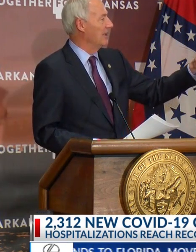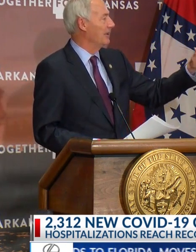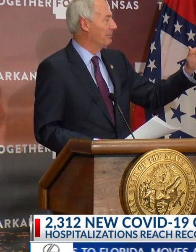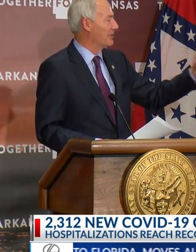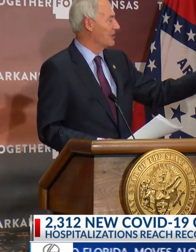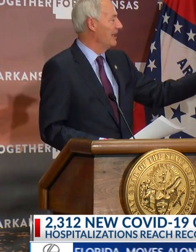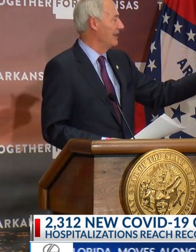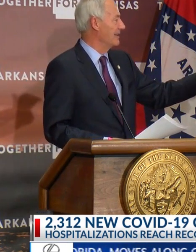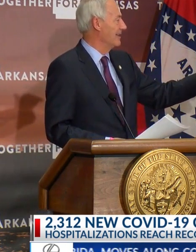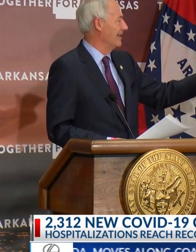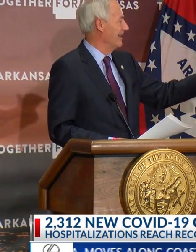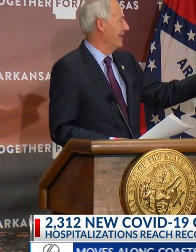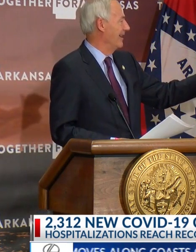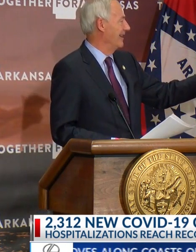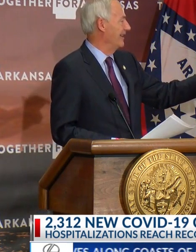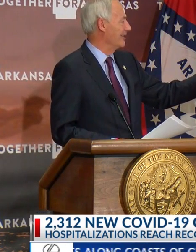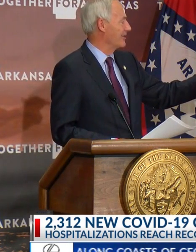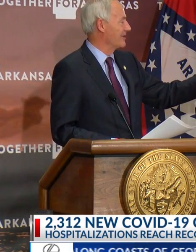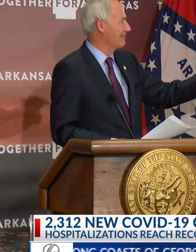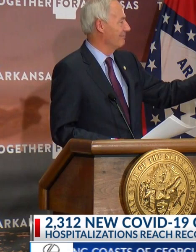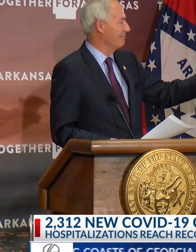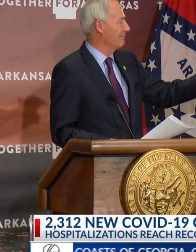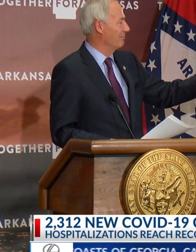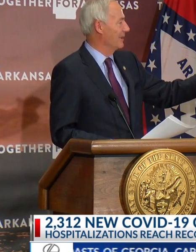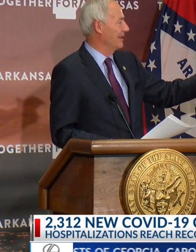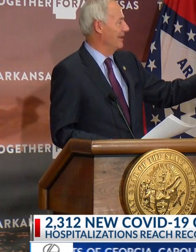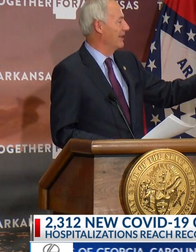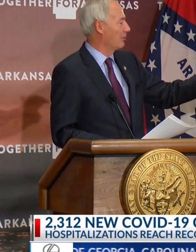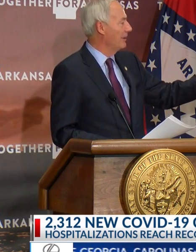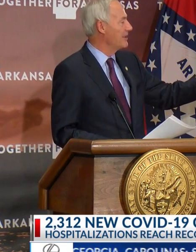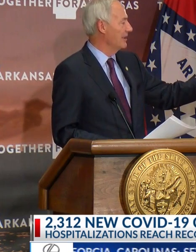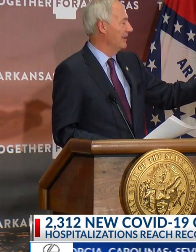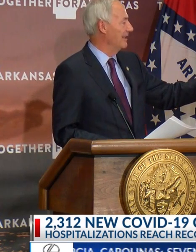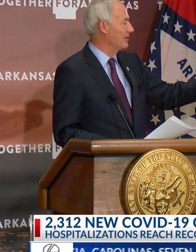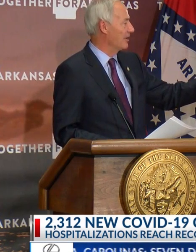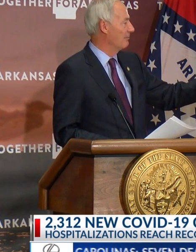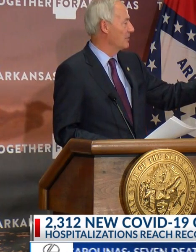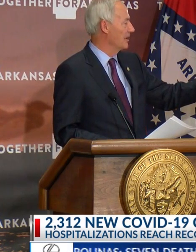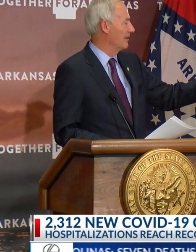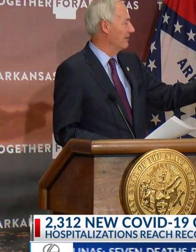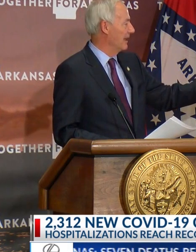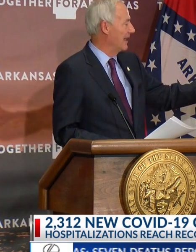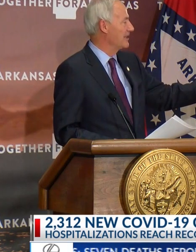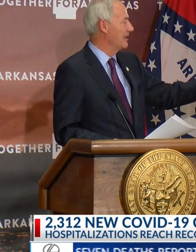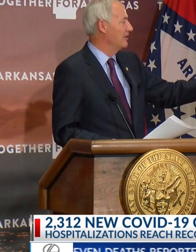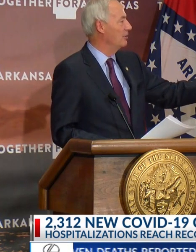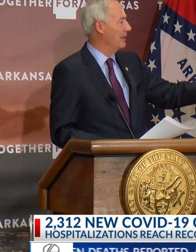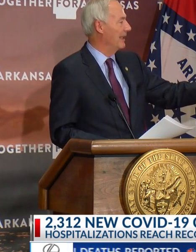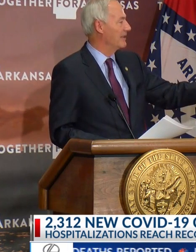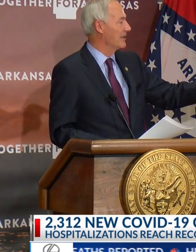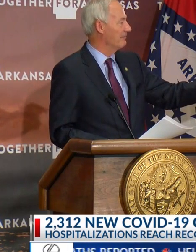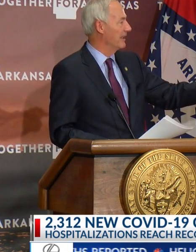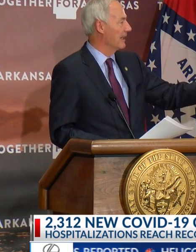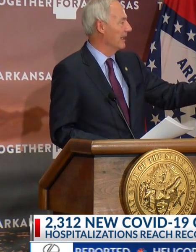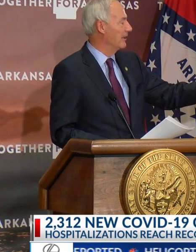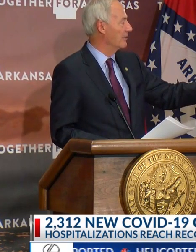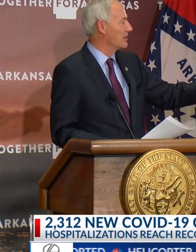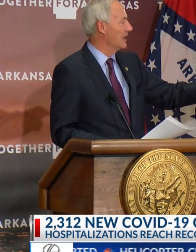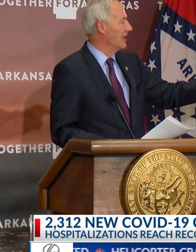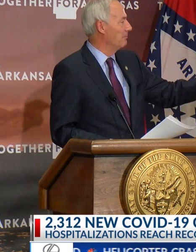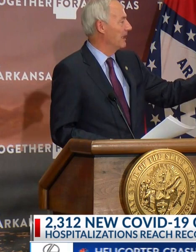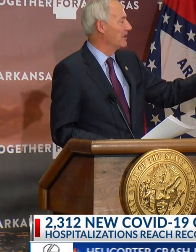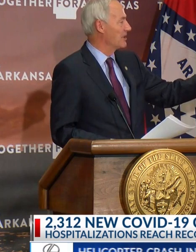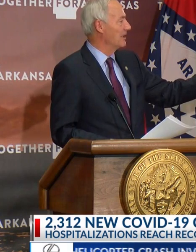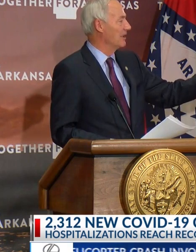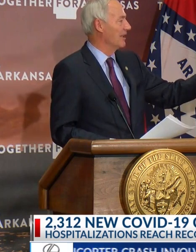see the percent is increasing in terms of ICU beds and